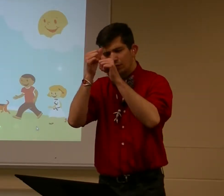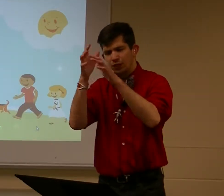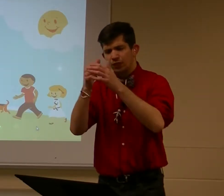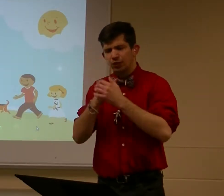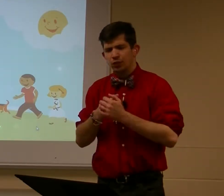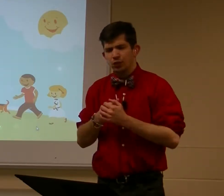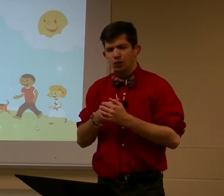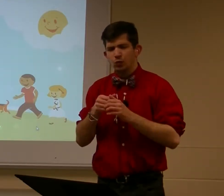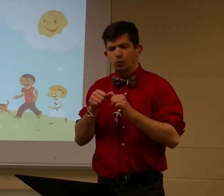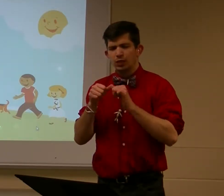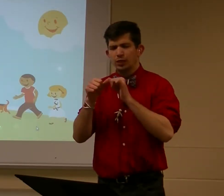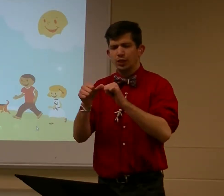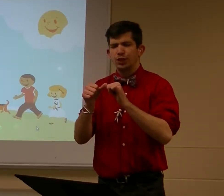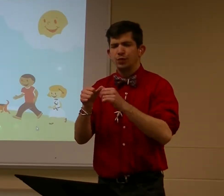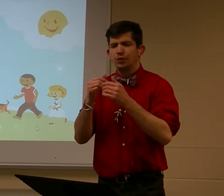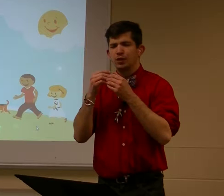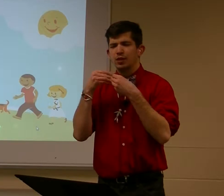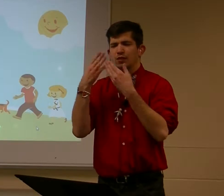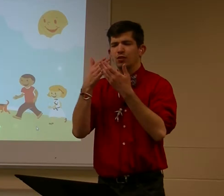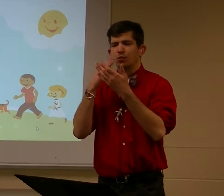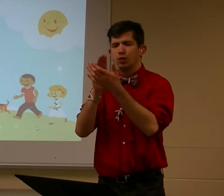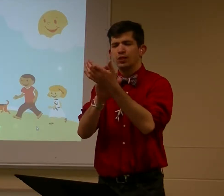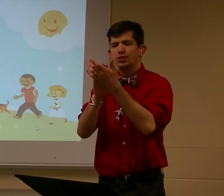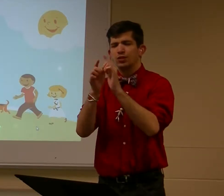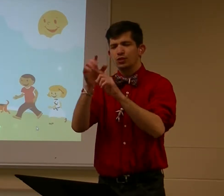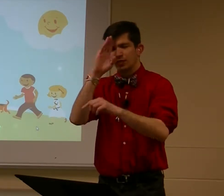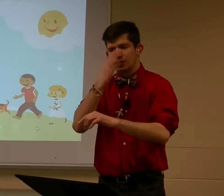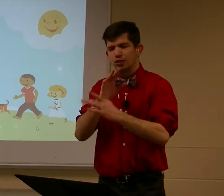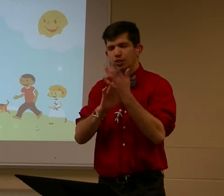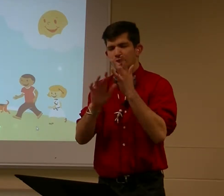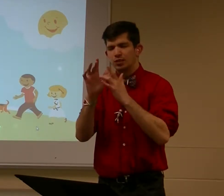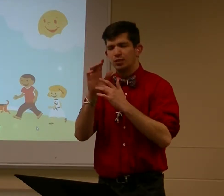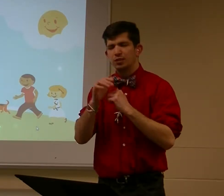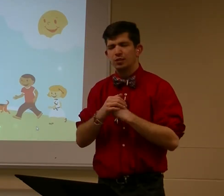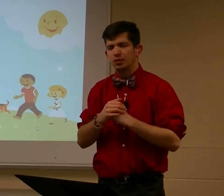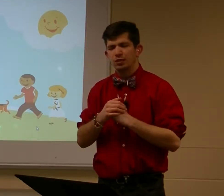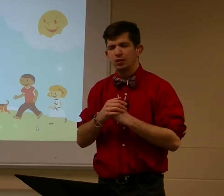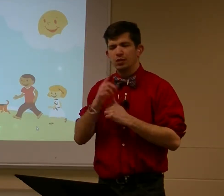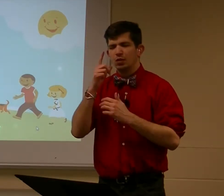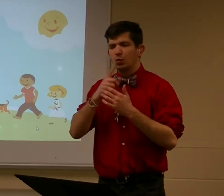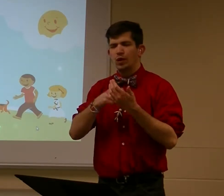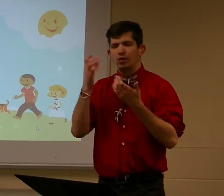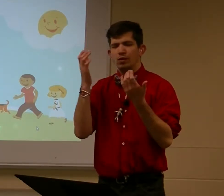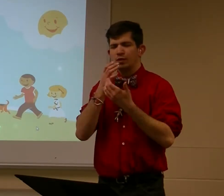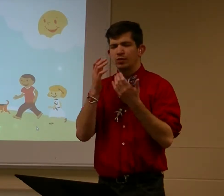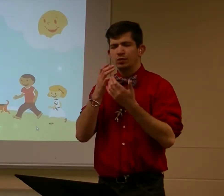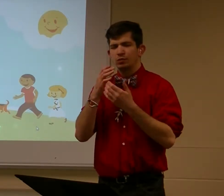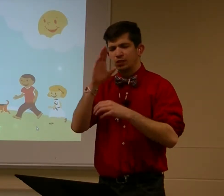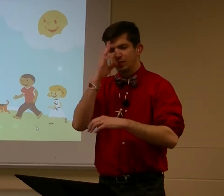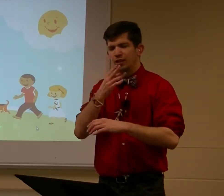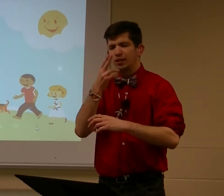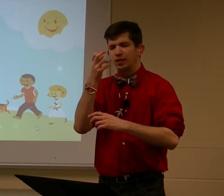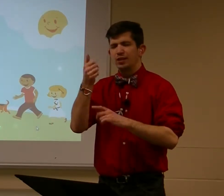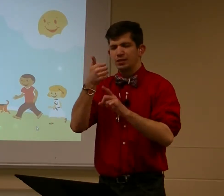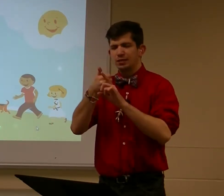Father, I want to continue to give praises to your Son, Jesus. What an awesome Son he is